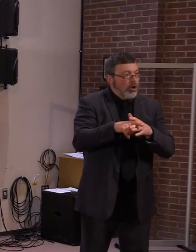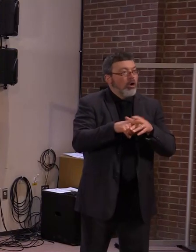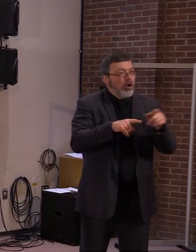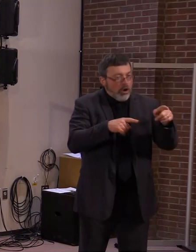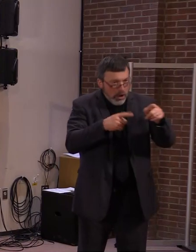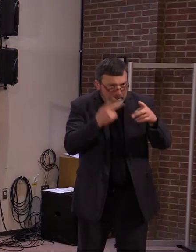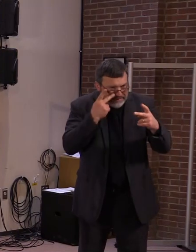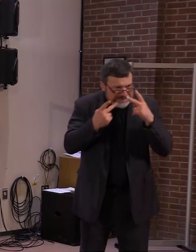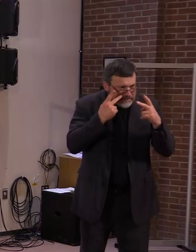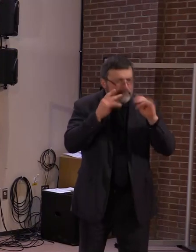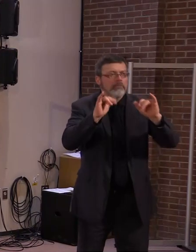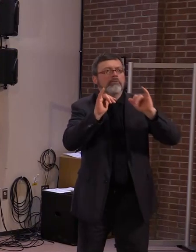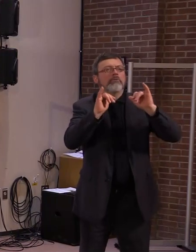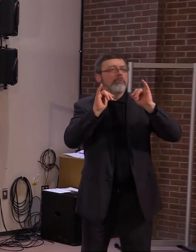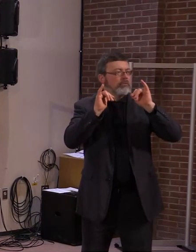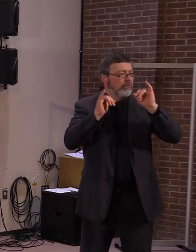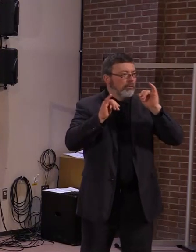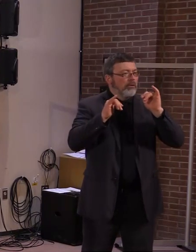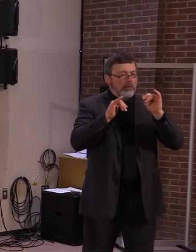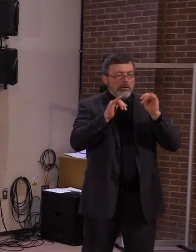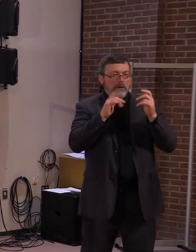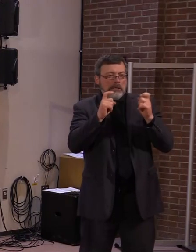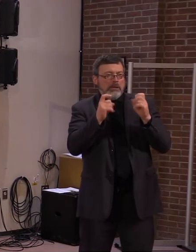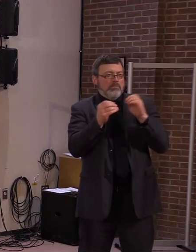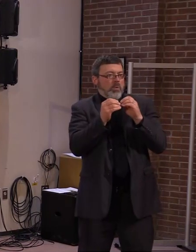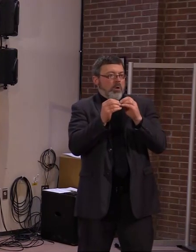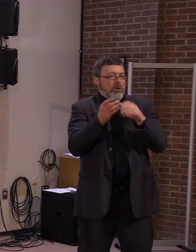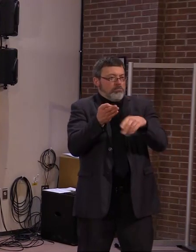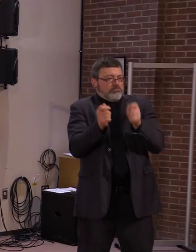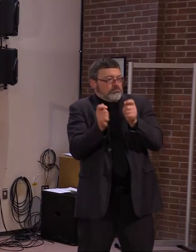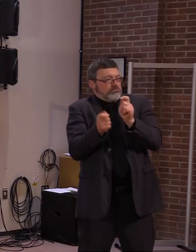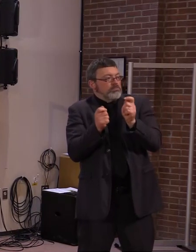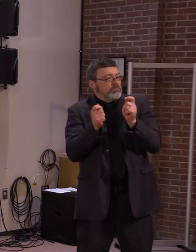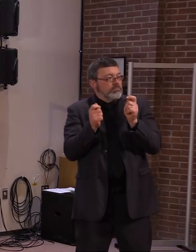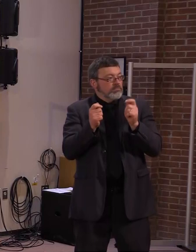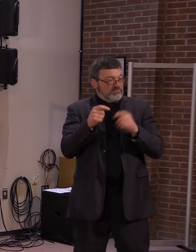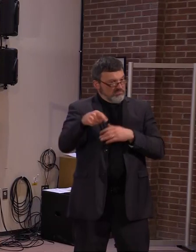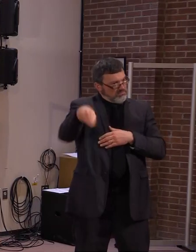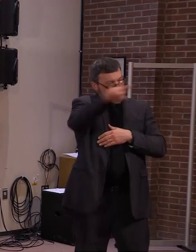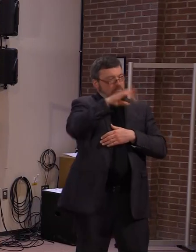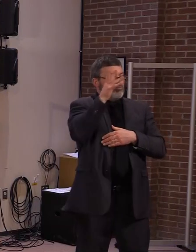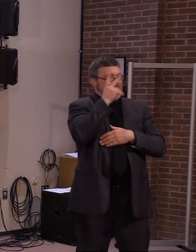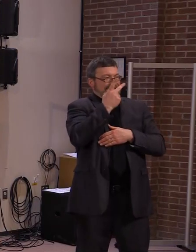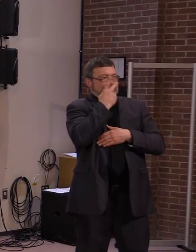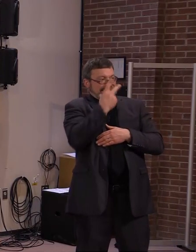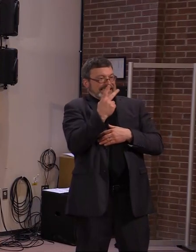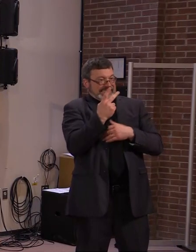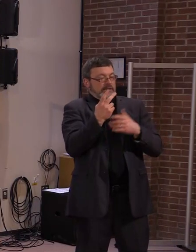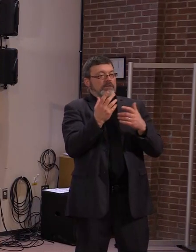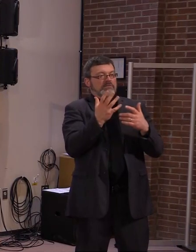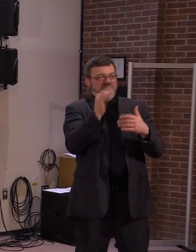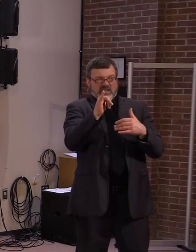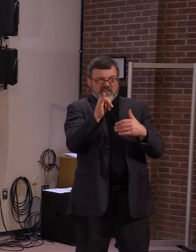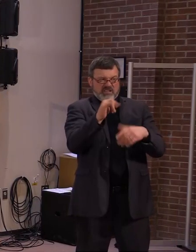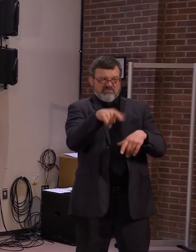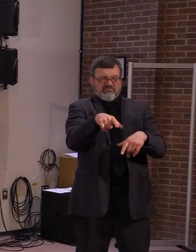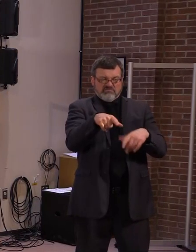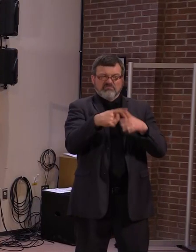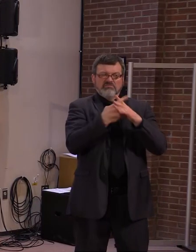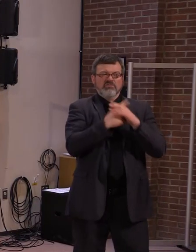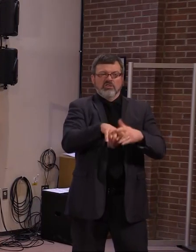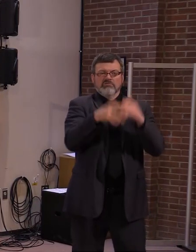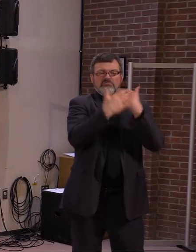at our testing sites. You are going to see this type of testing continue and ultimately be our main